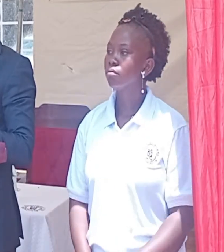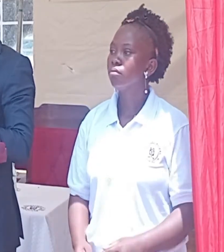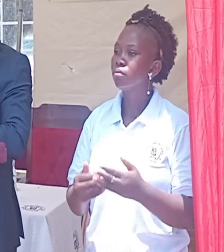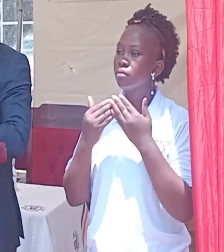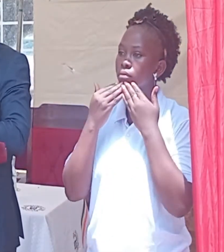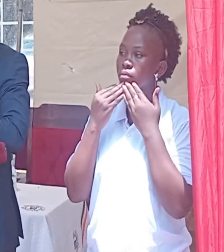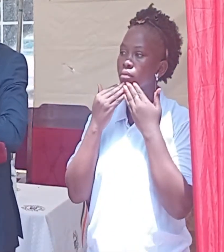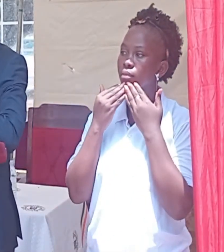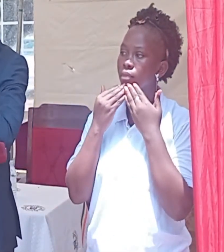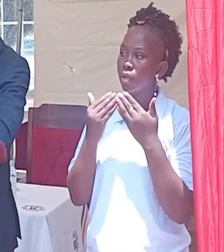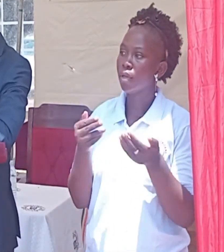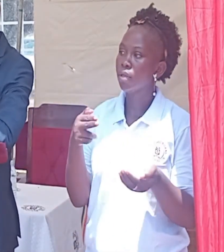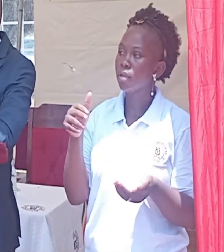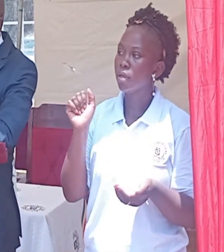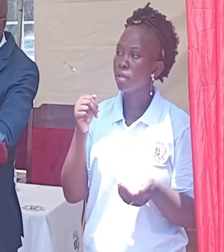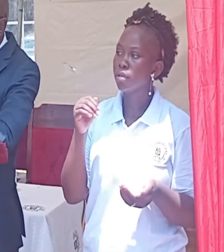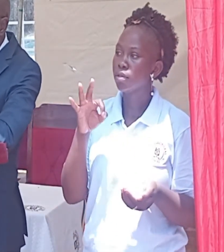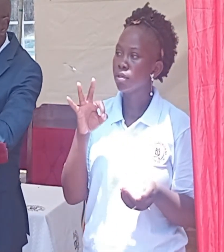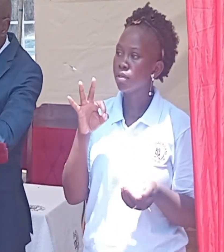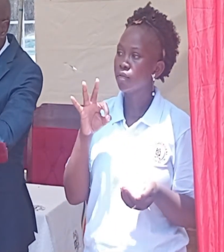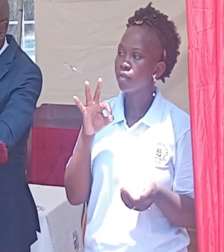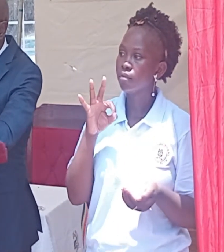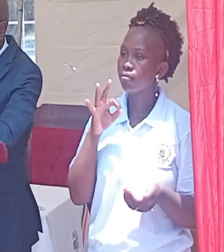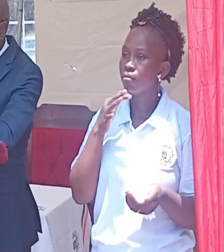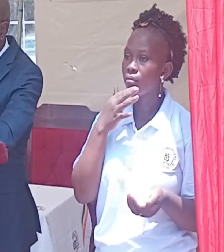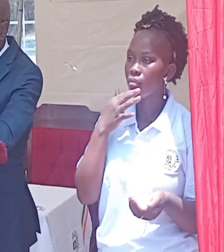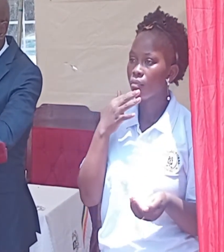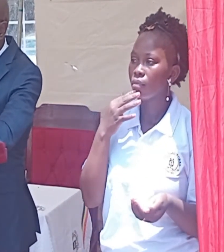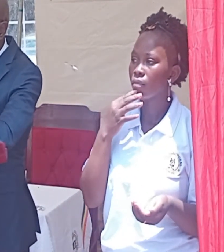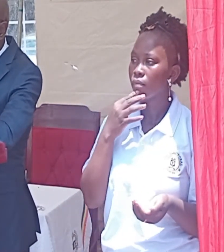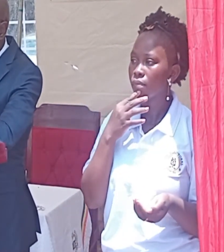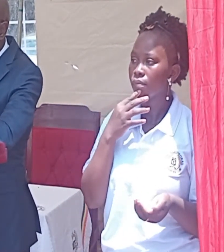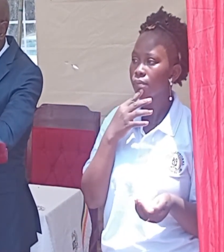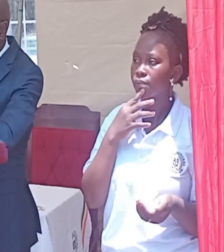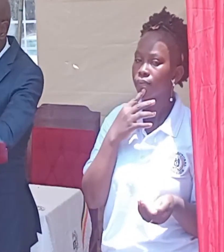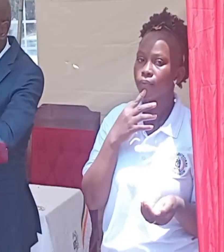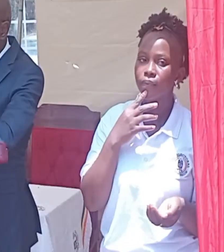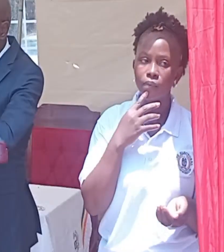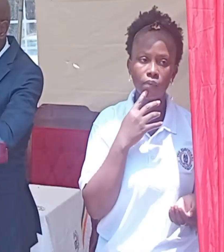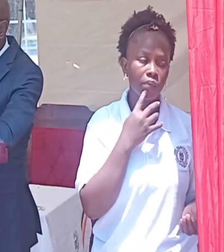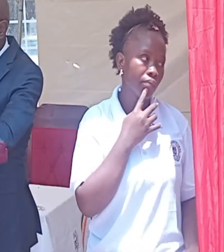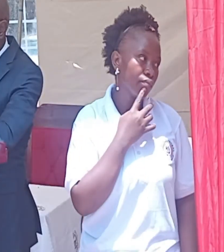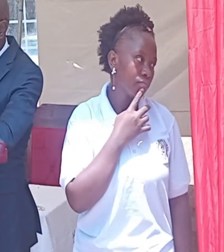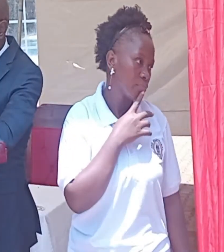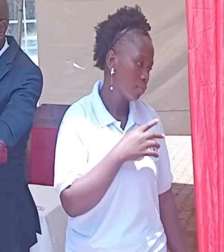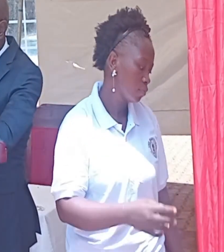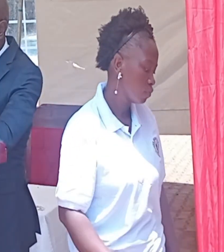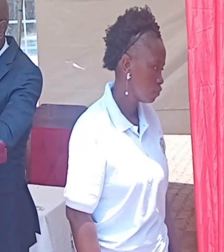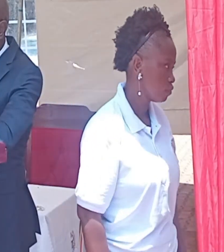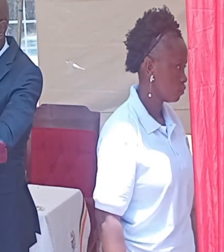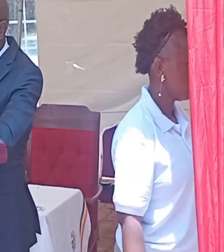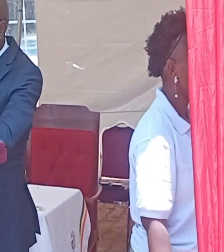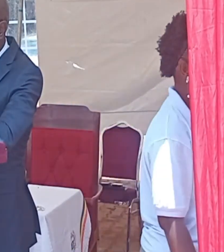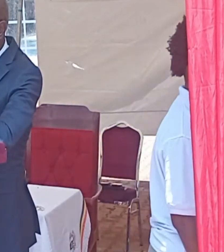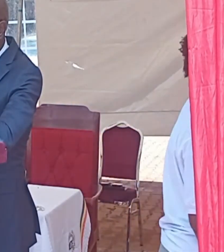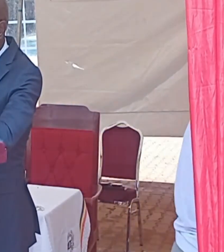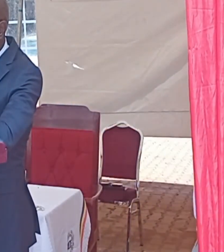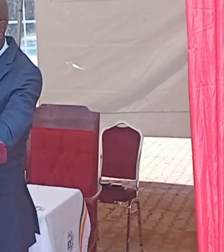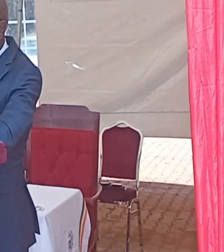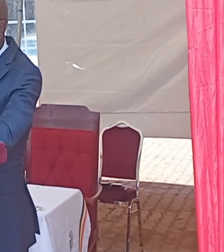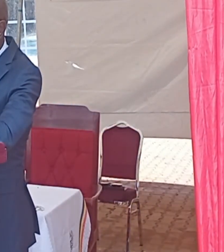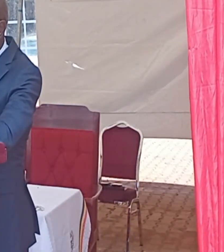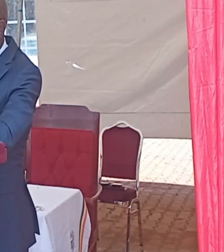Neaza nze Hasif Sekiwunga BBS Telefina n'ebibuuzo bisatu naye nja kubuuzaako bibiri mukama